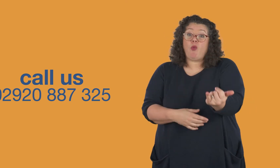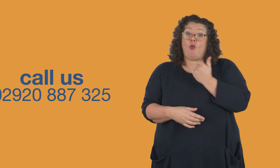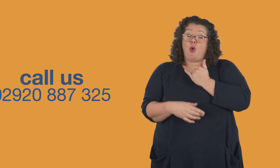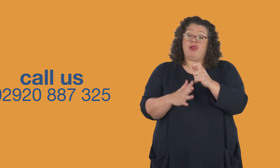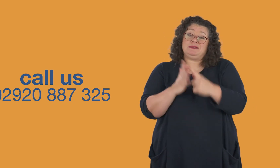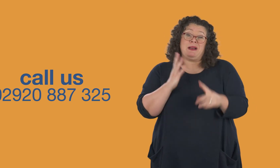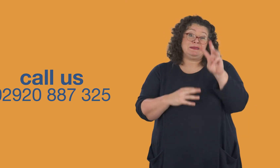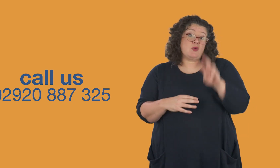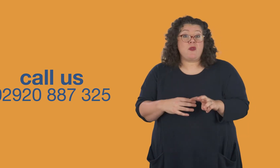02920